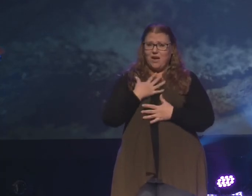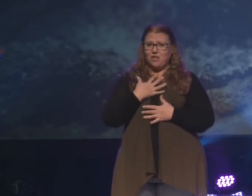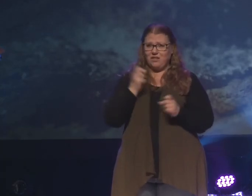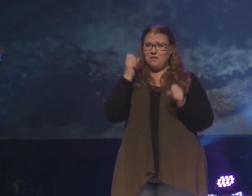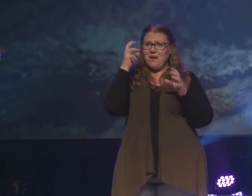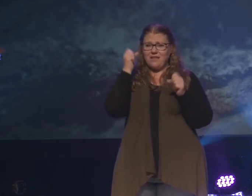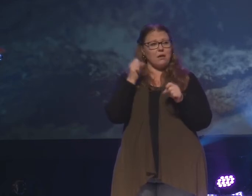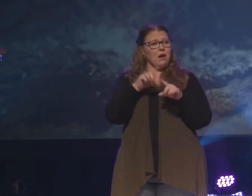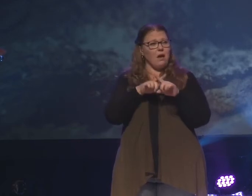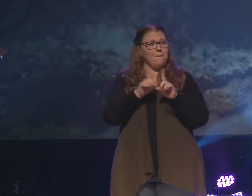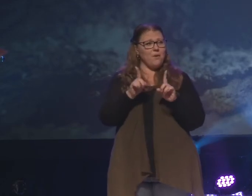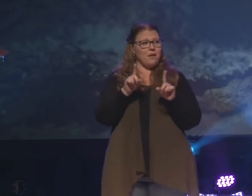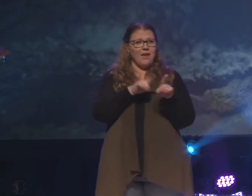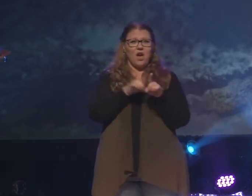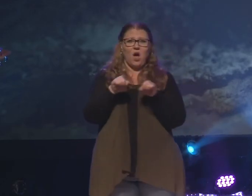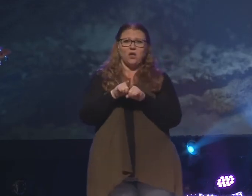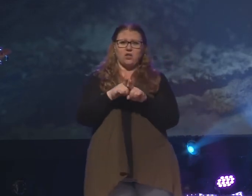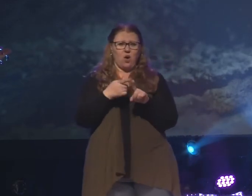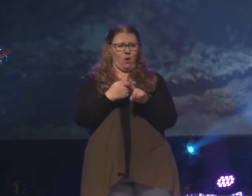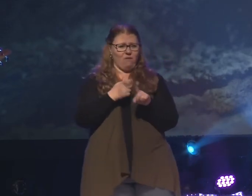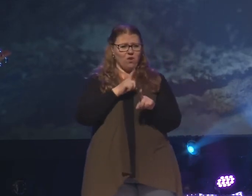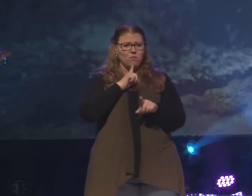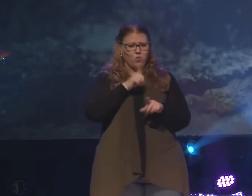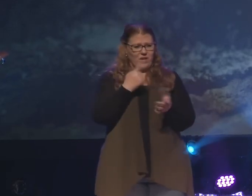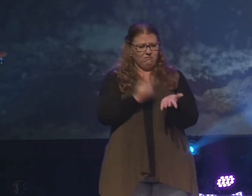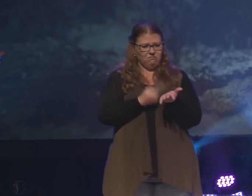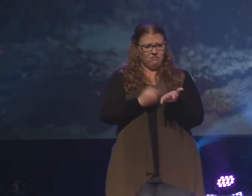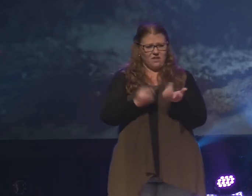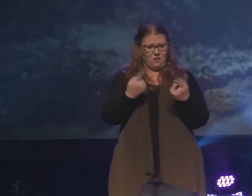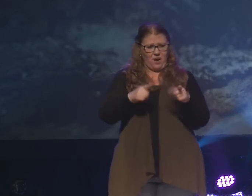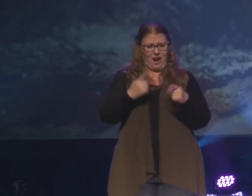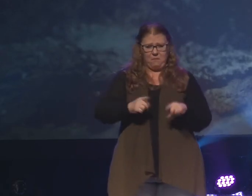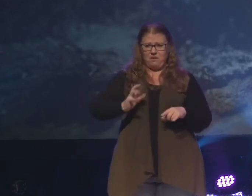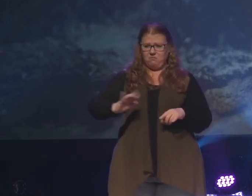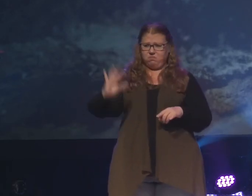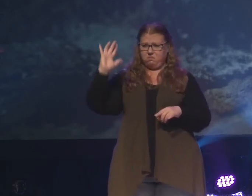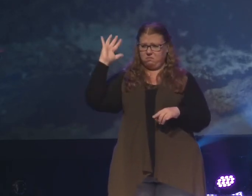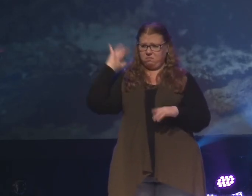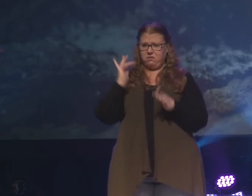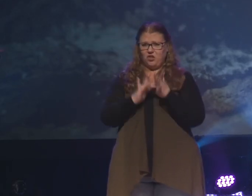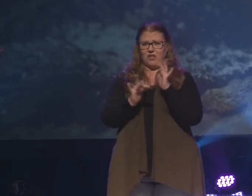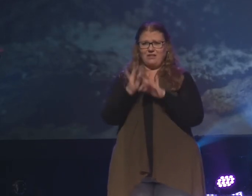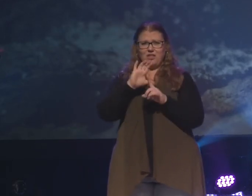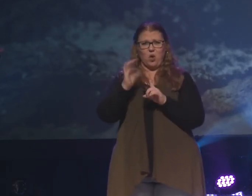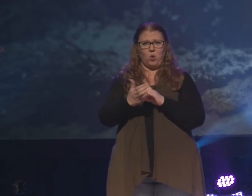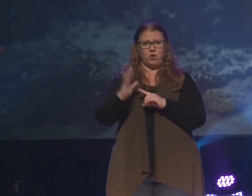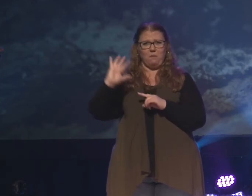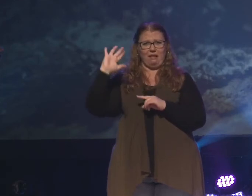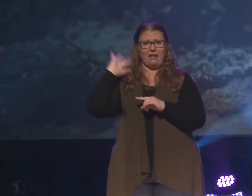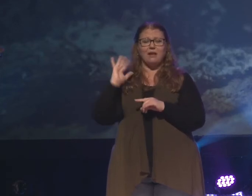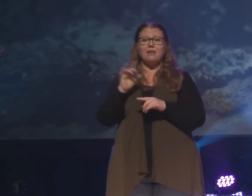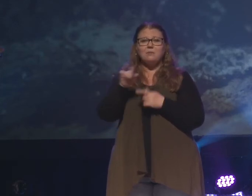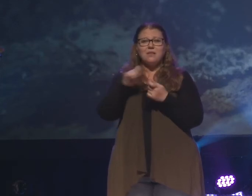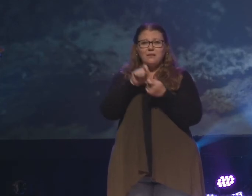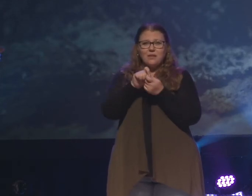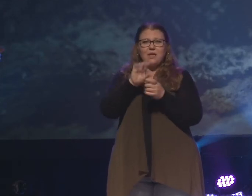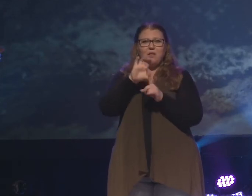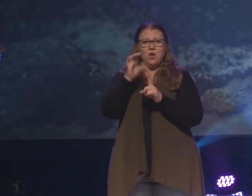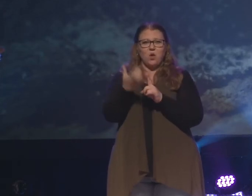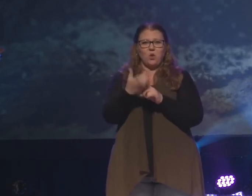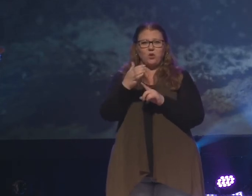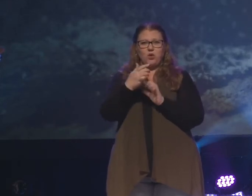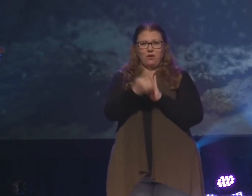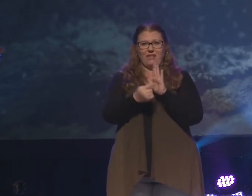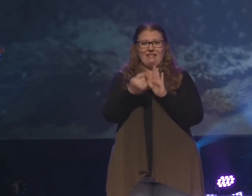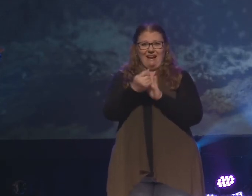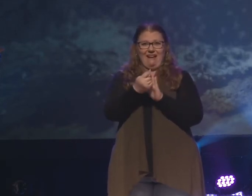Scripture, but they also come to us from real discussions that were happening in Jesus's culture, and in particular, in the culture at the time